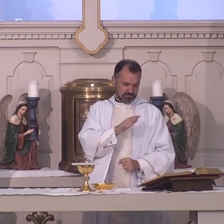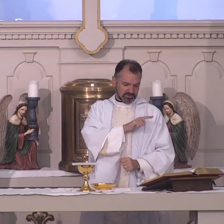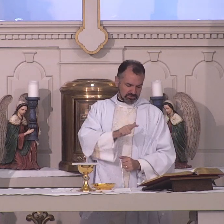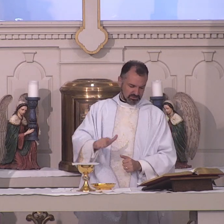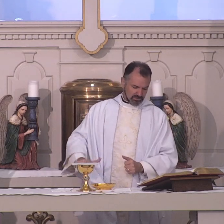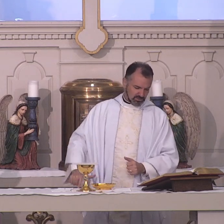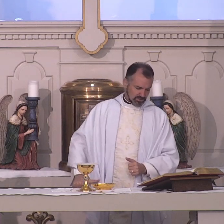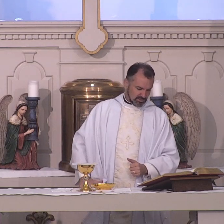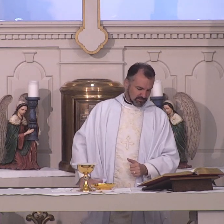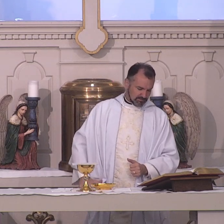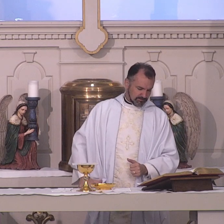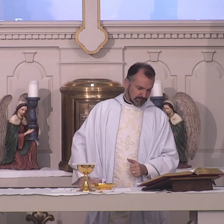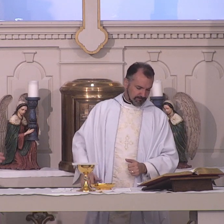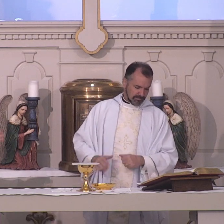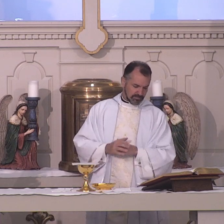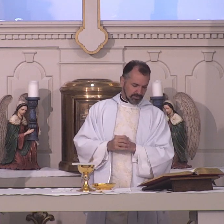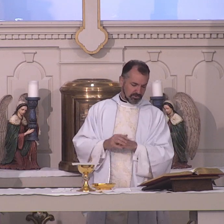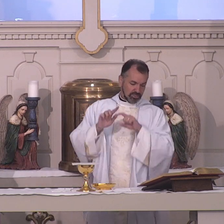through Christ our Lord.